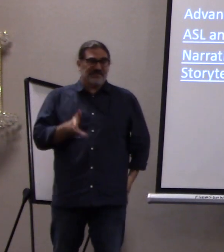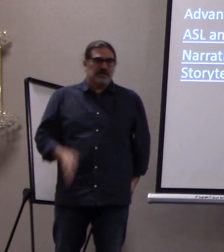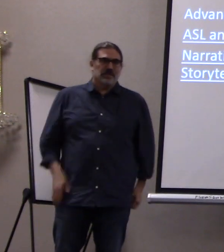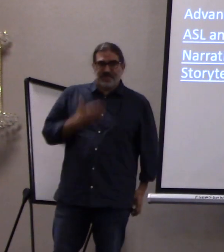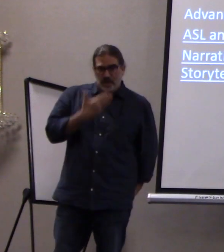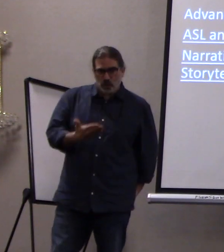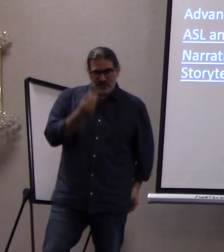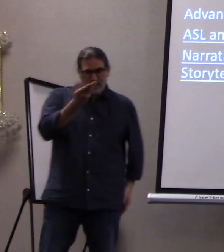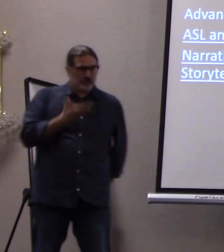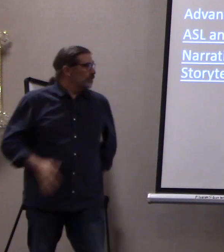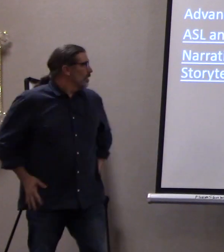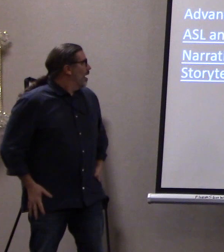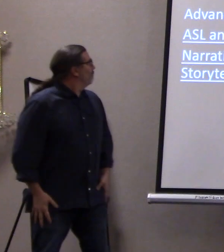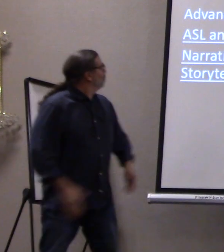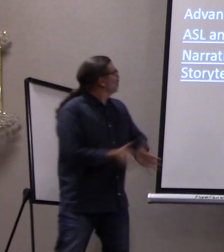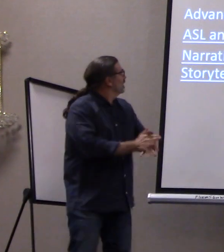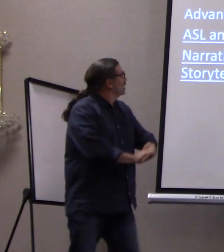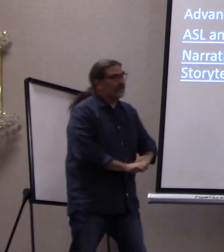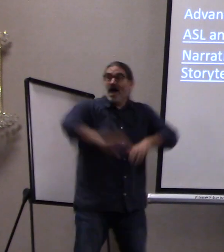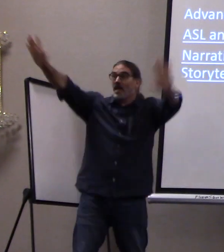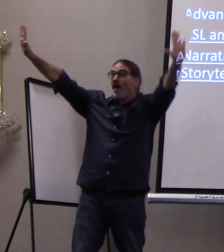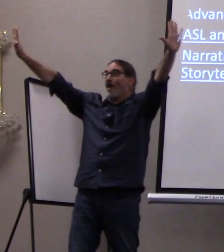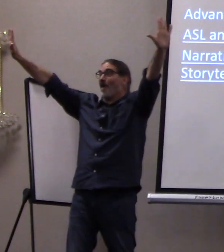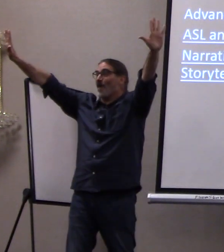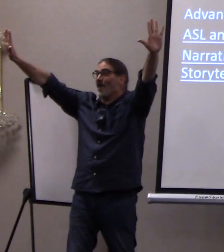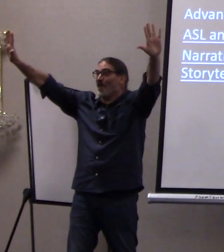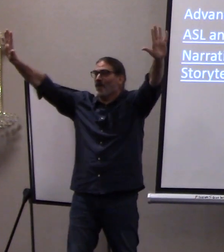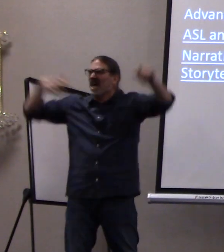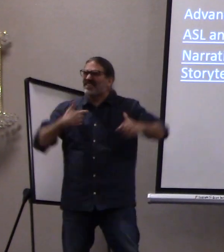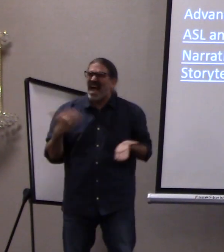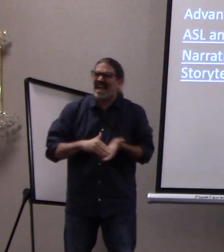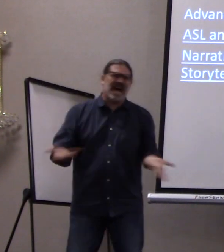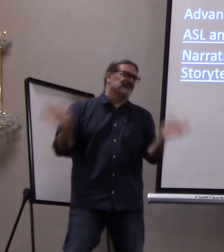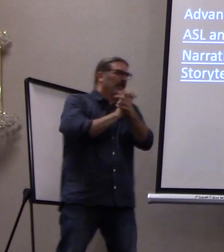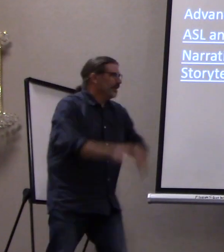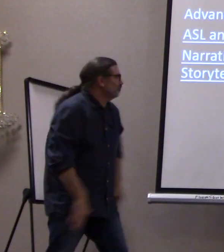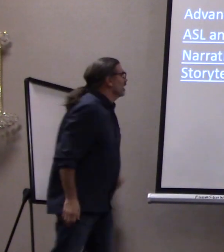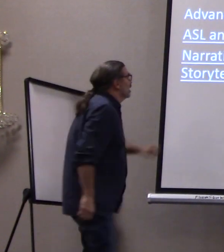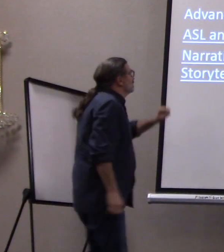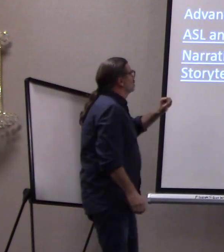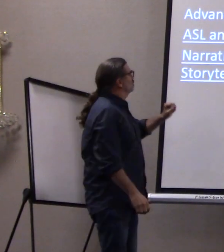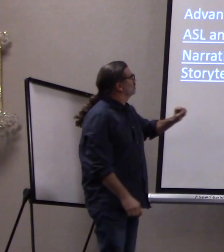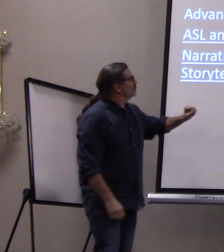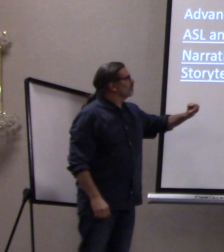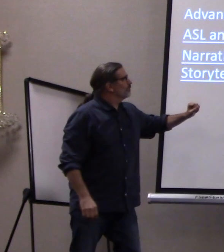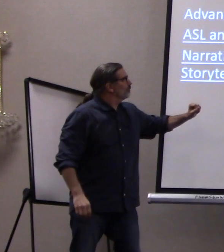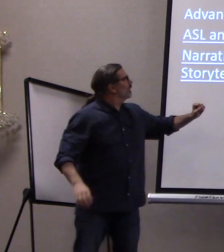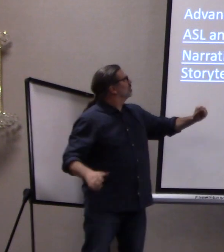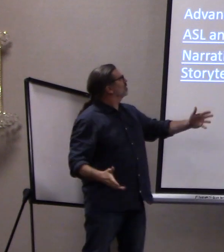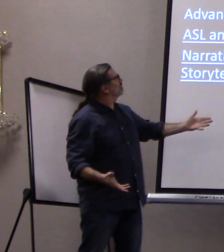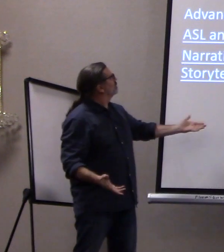I have 2 minutes left. Thank you for the information. Okay, everybody. Hello. I said that already. Okay.